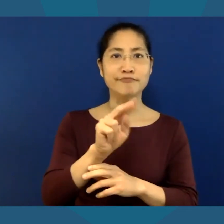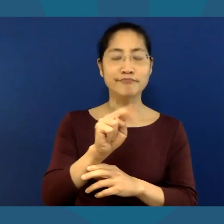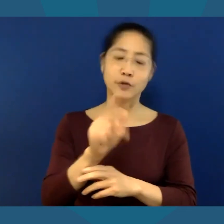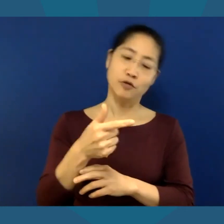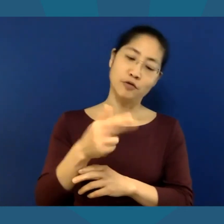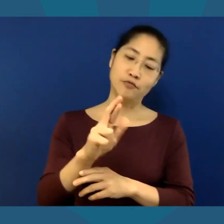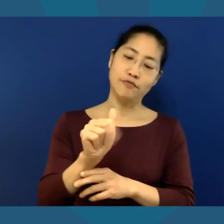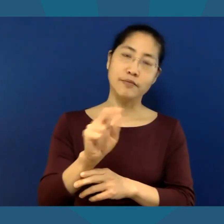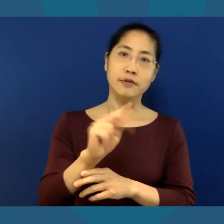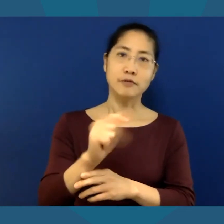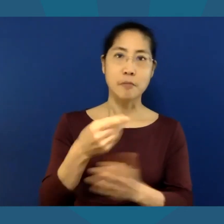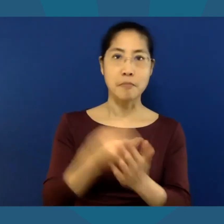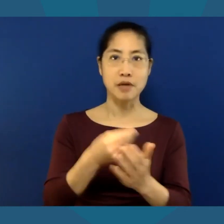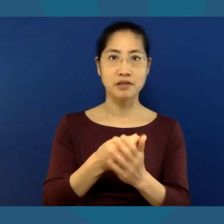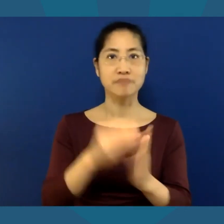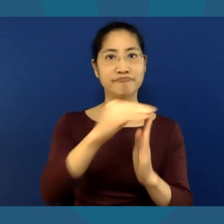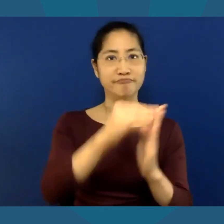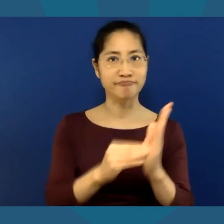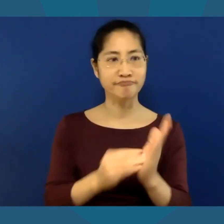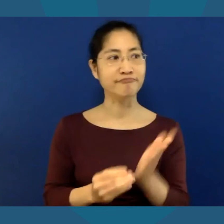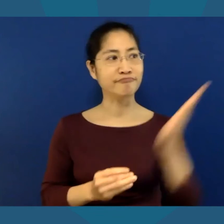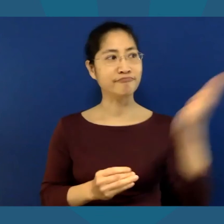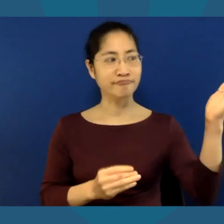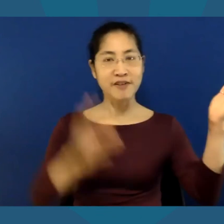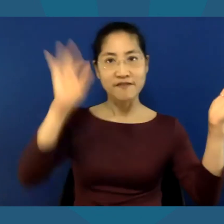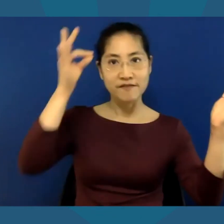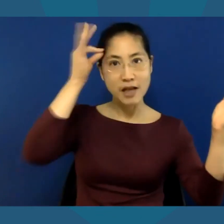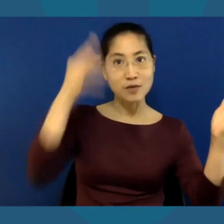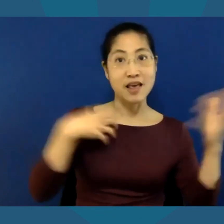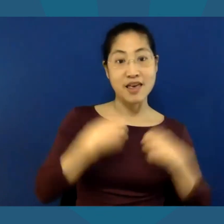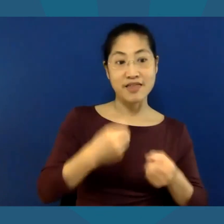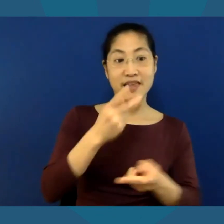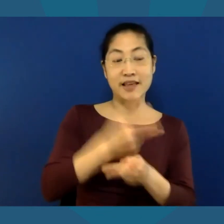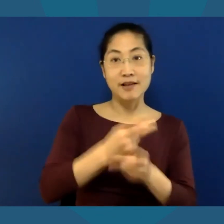grant in AZ history.